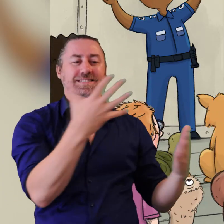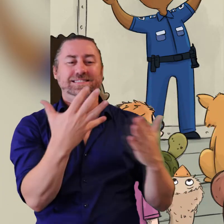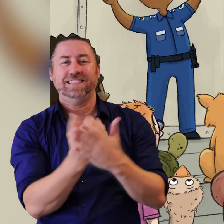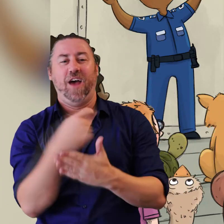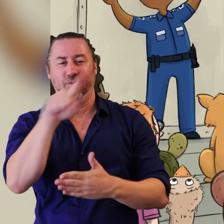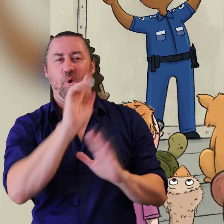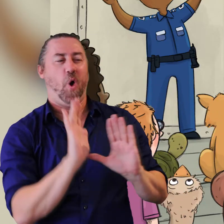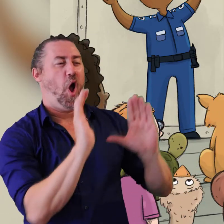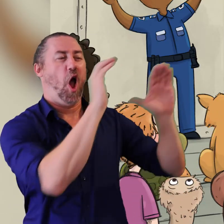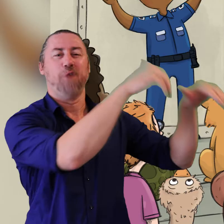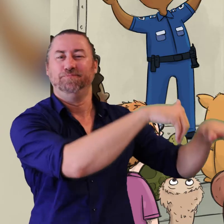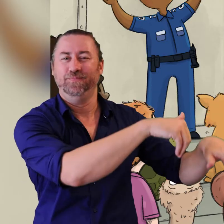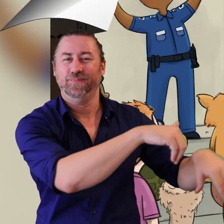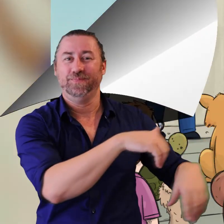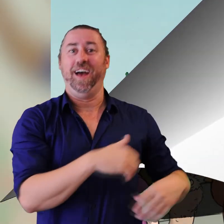It's safe now."